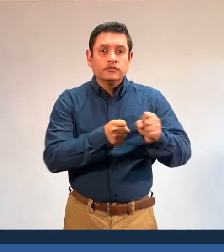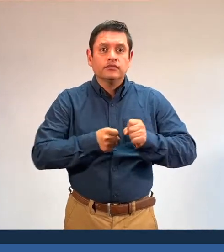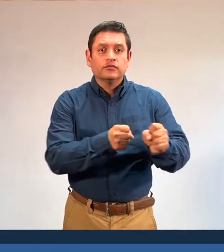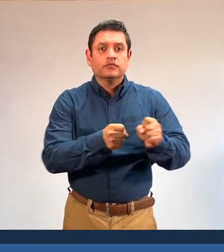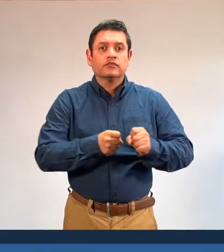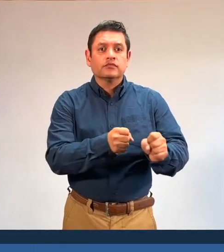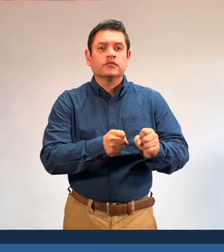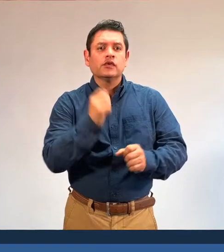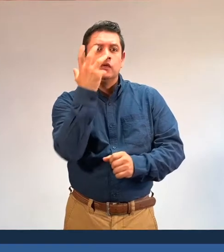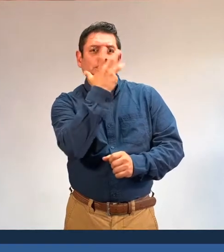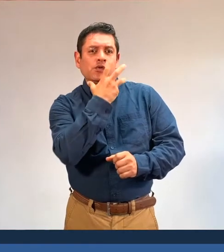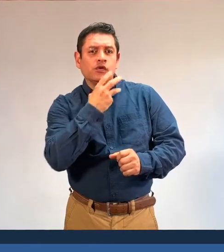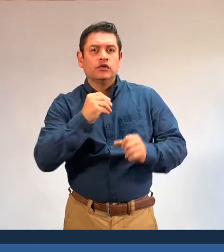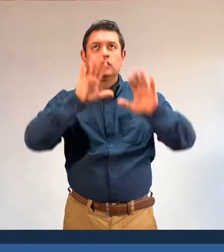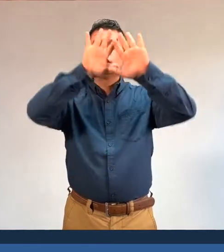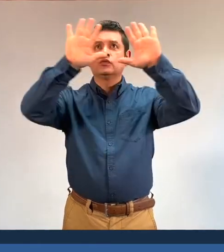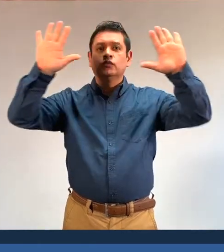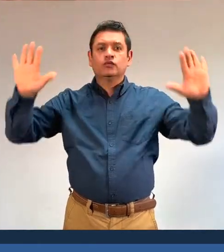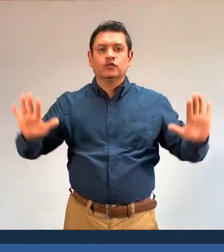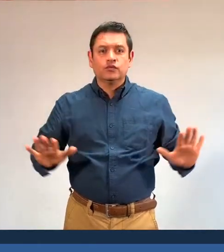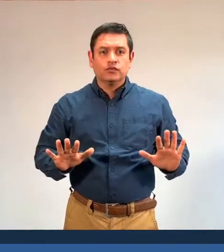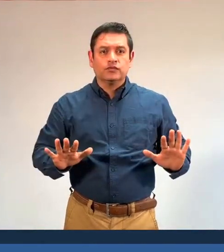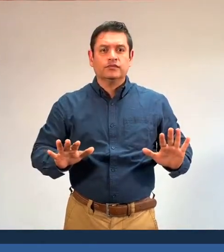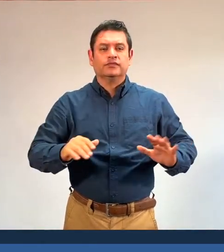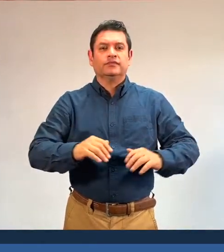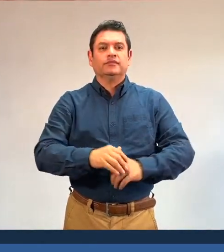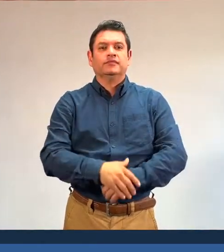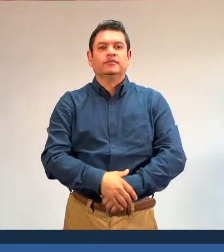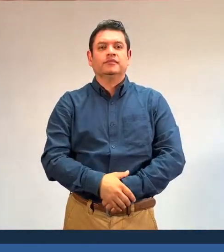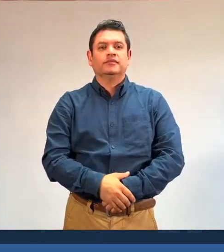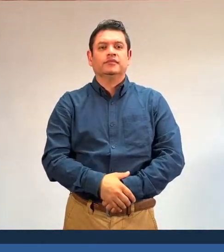arts, and stained glass windows.